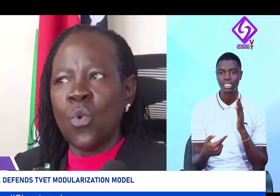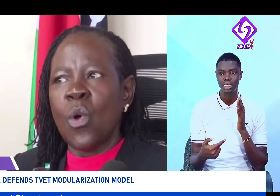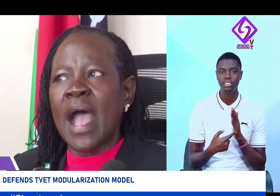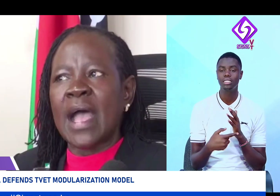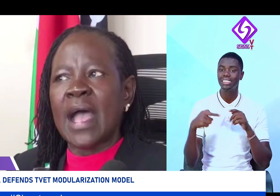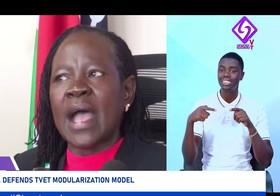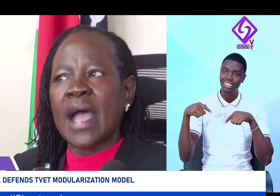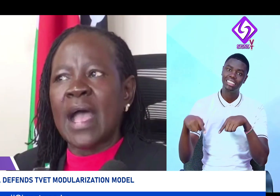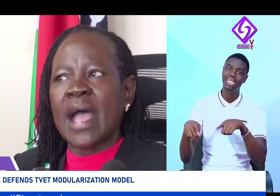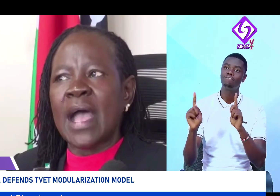who